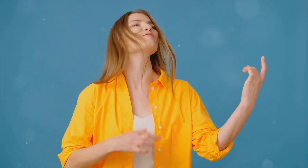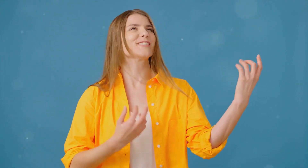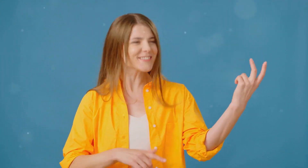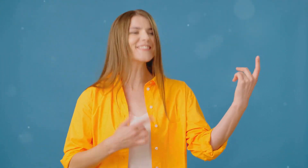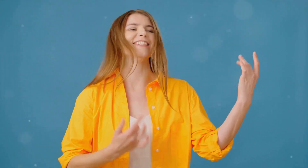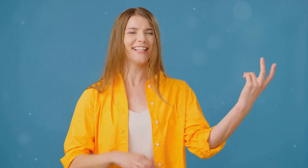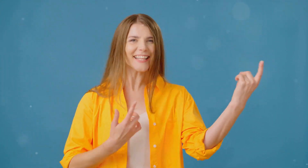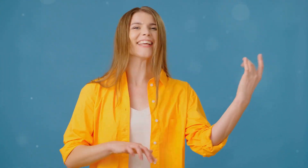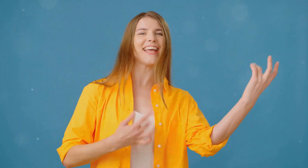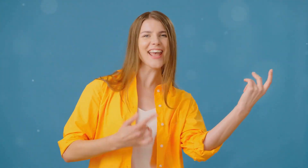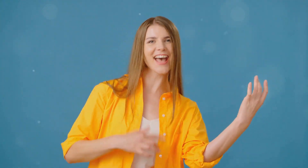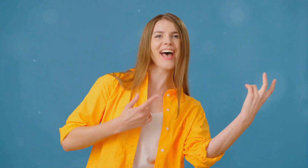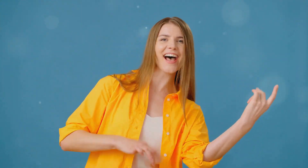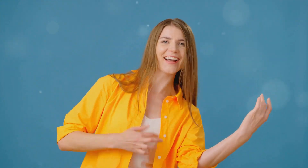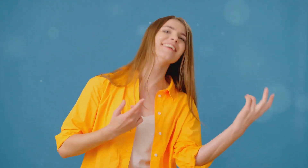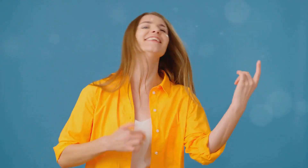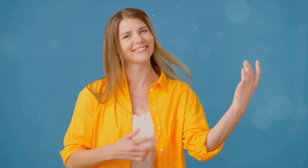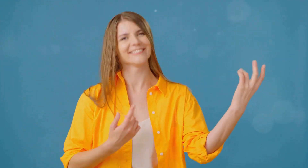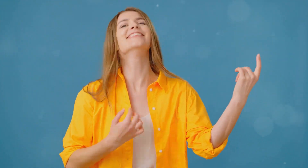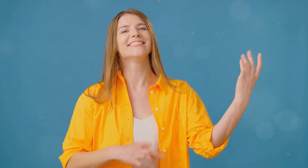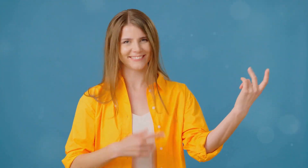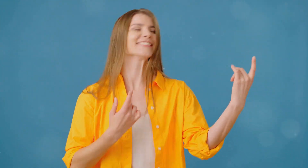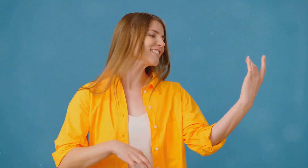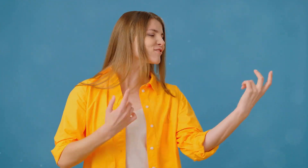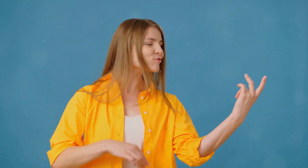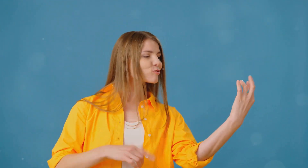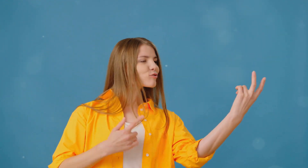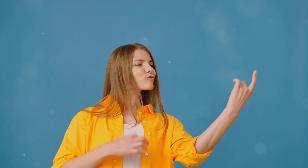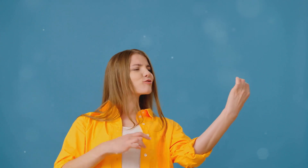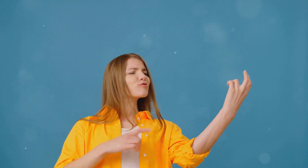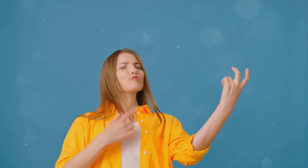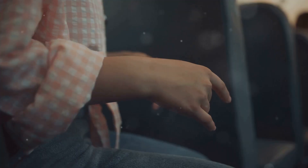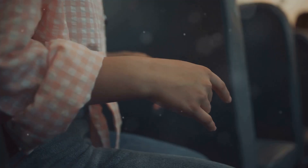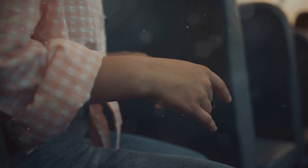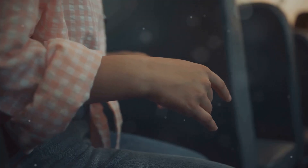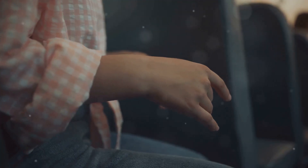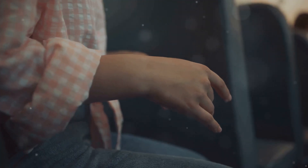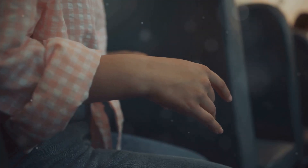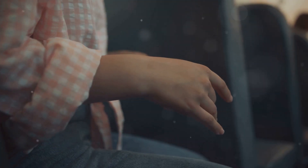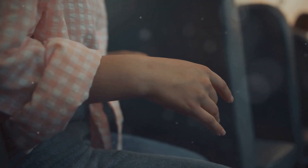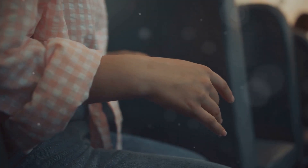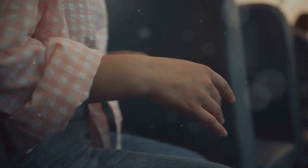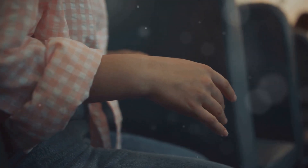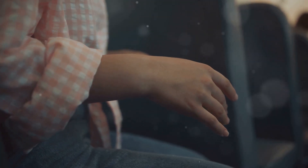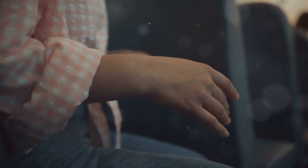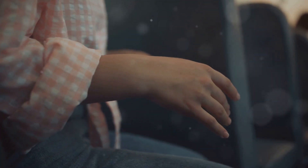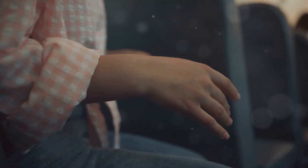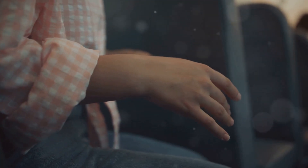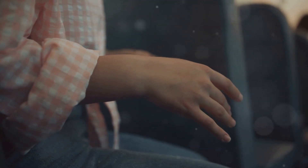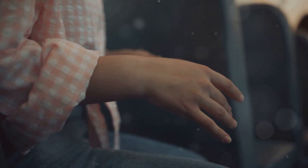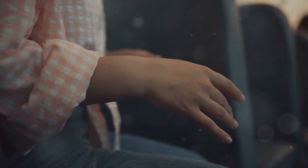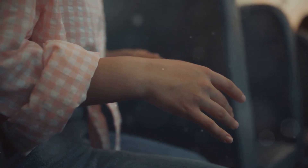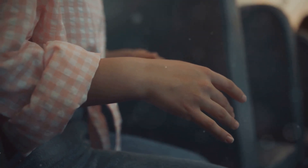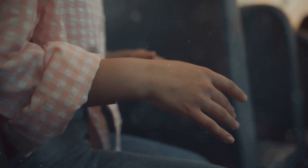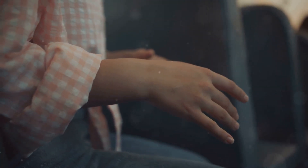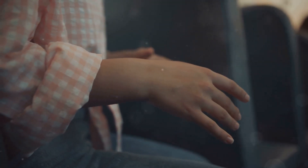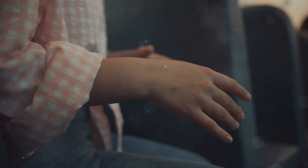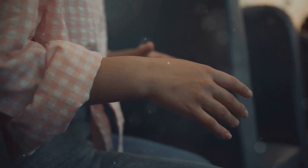your message. These movements can highlight the importance of what you're saying. Pay attention to your body language and how it complements your signs. It's